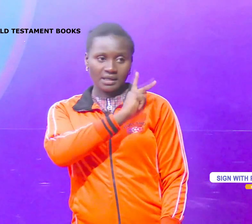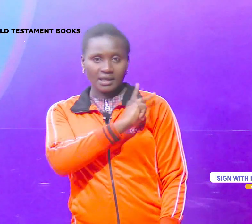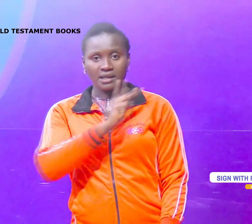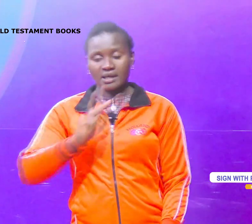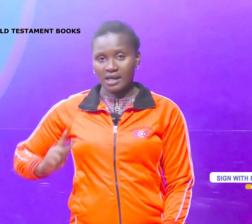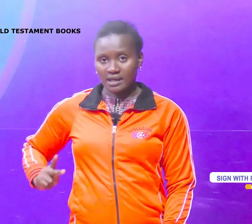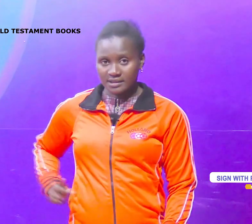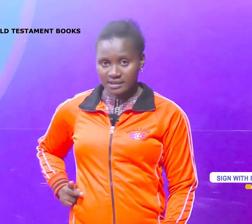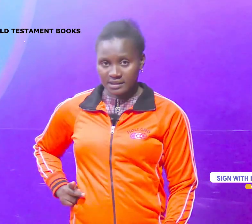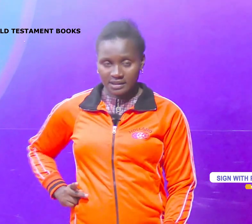Kings,